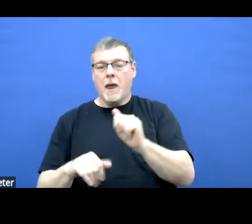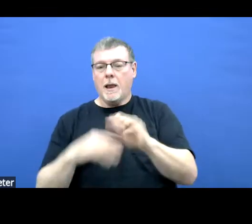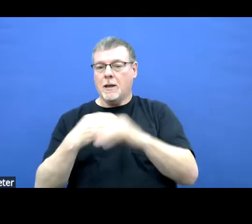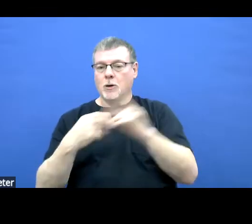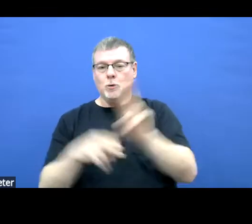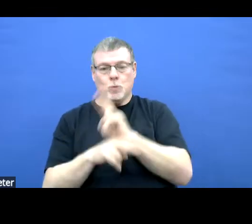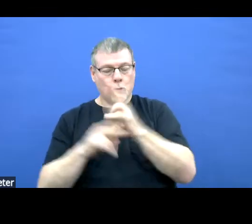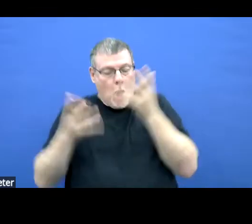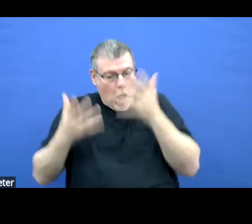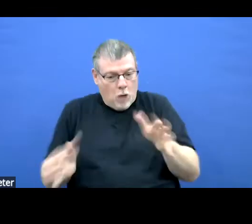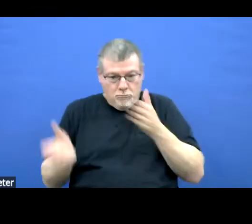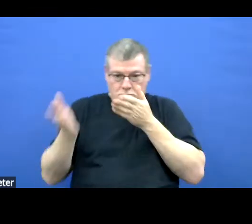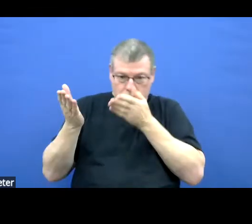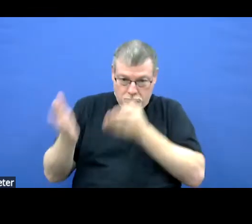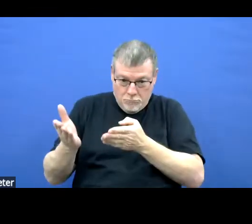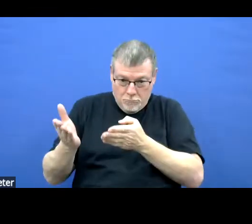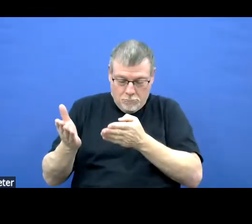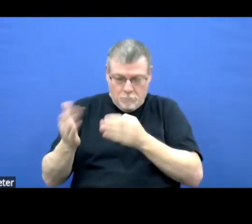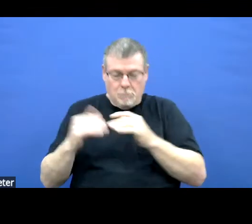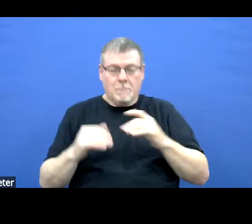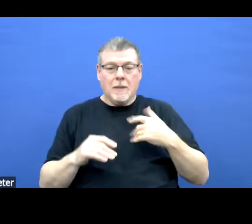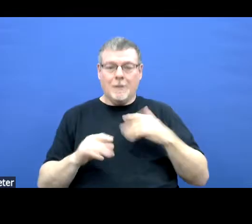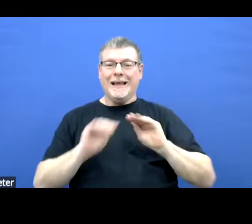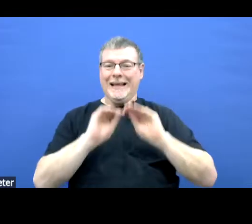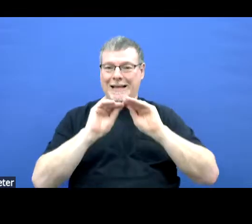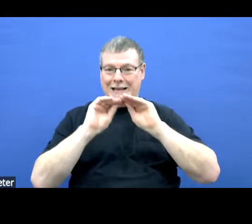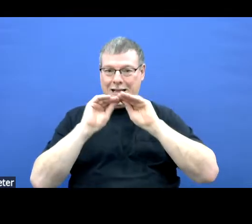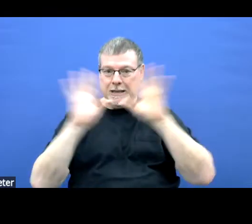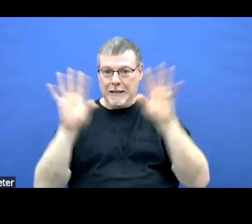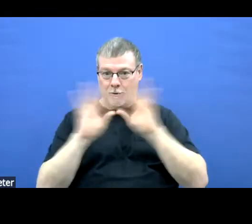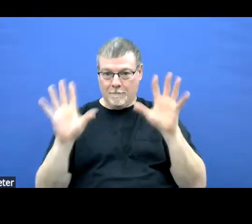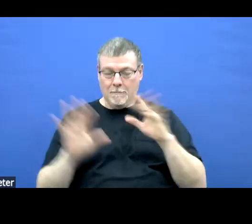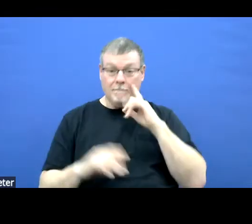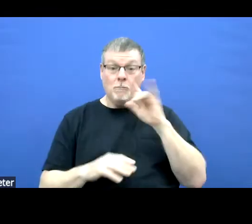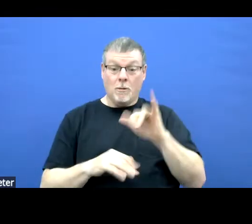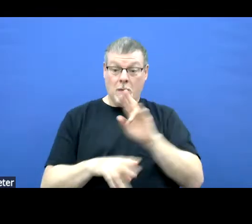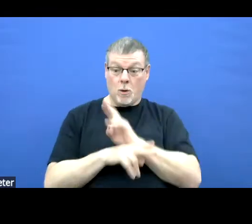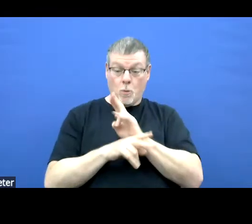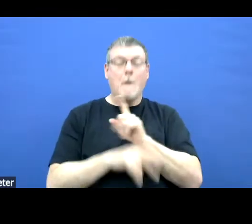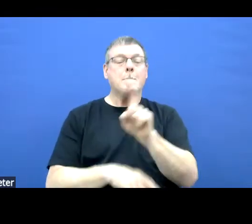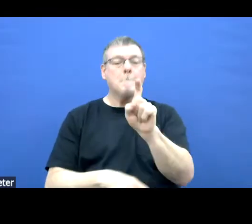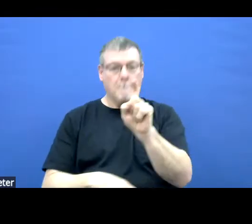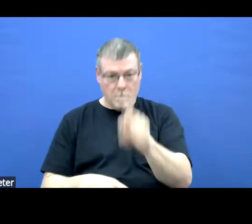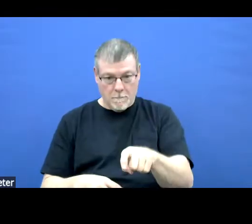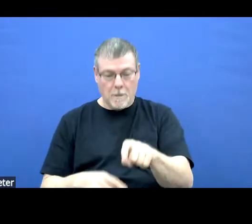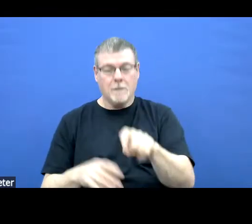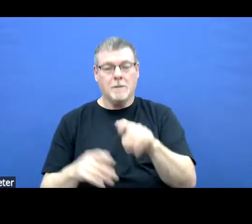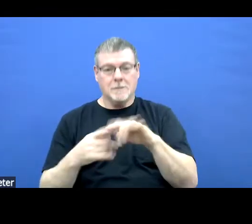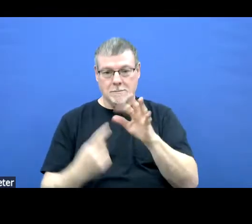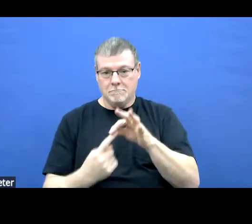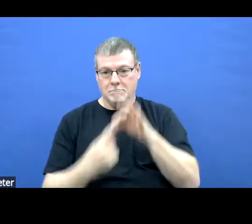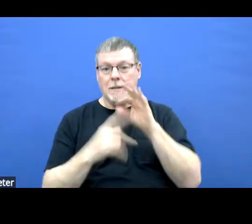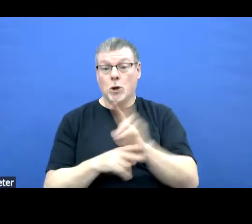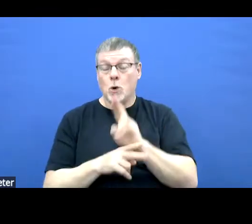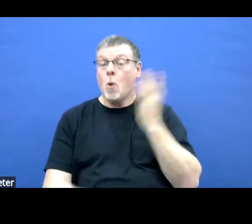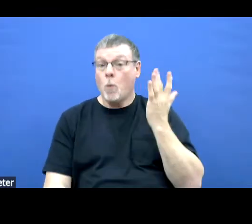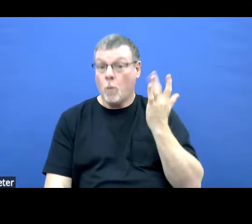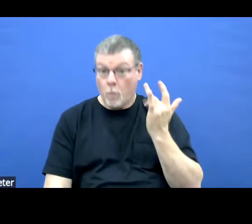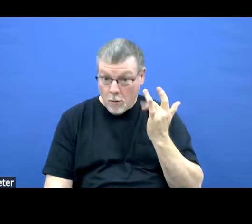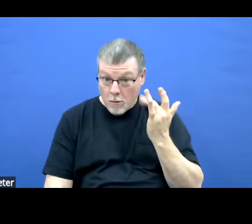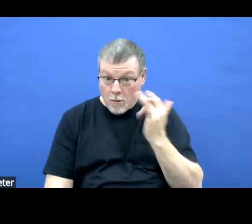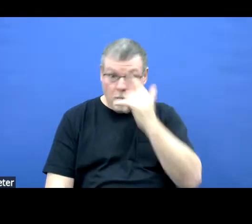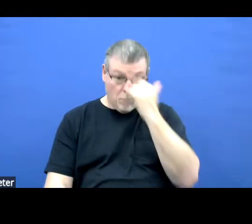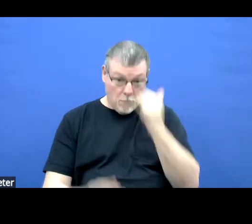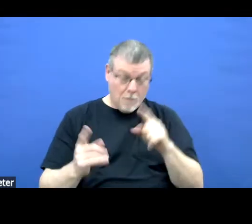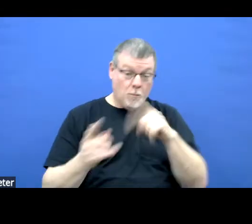were already there. We're just clarifying that for those uses, they have to do a special use permit, because one